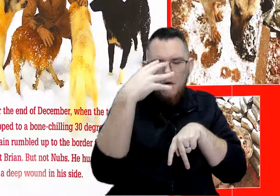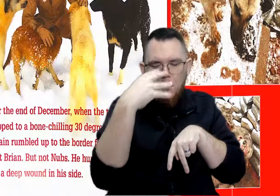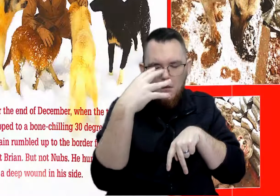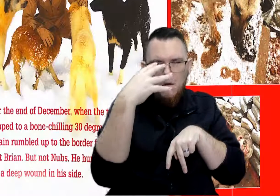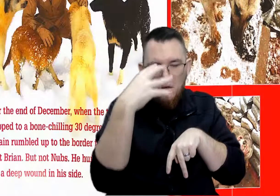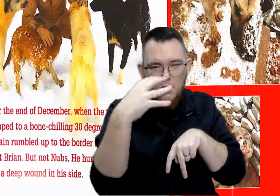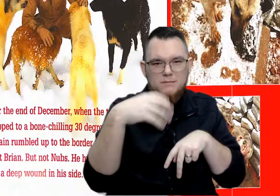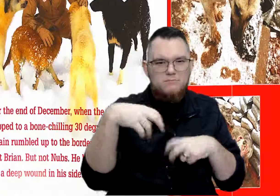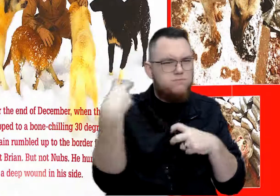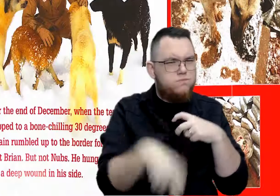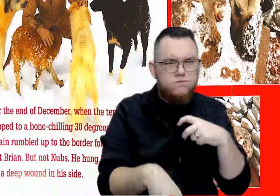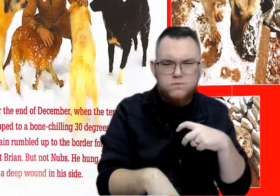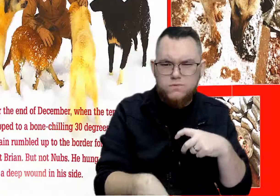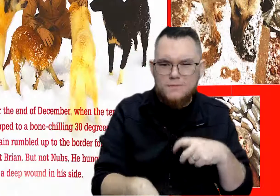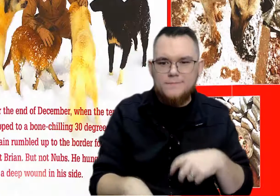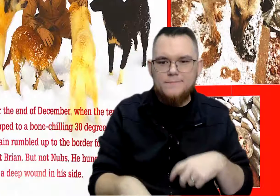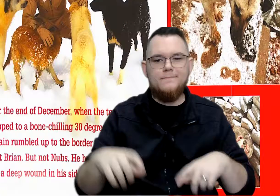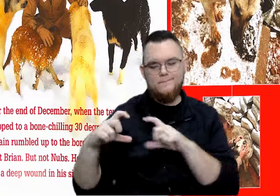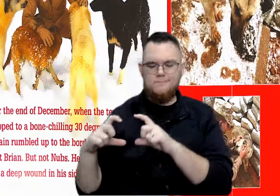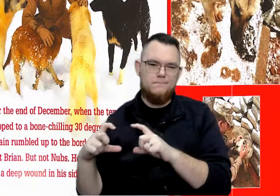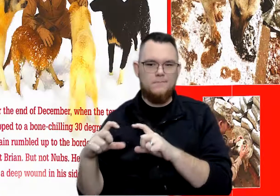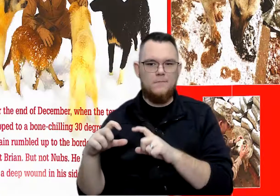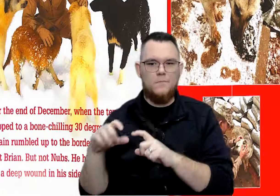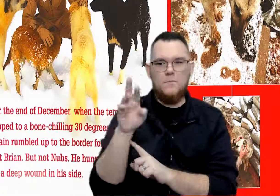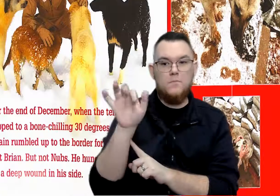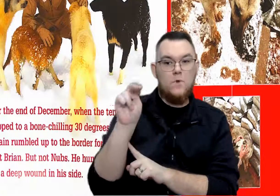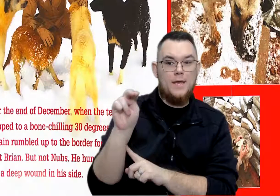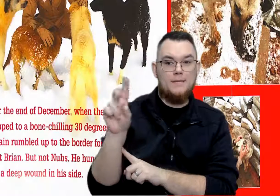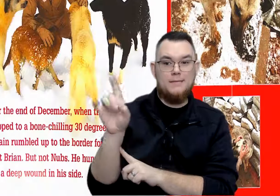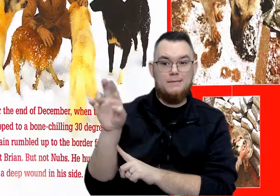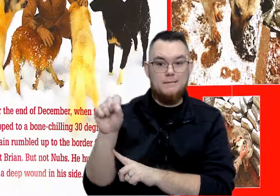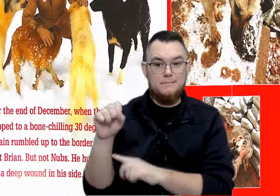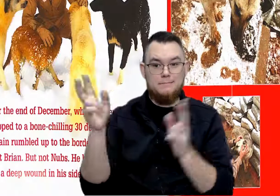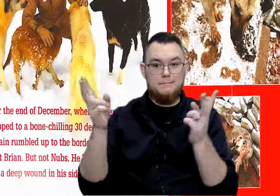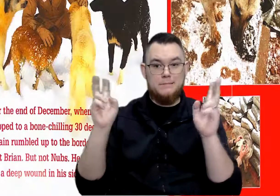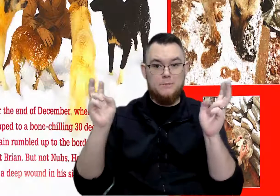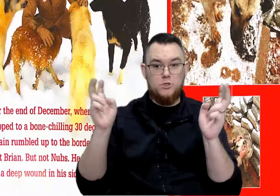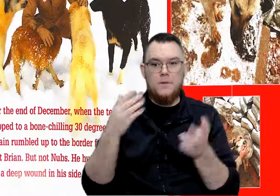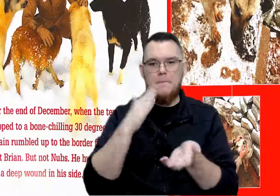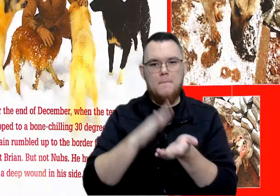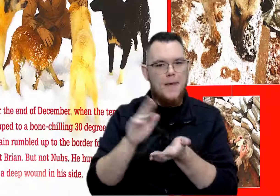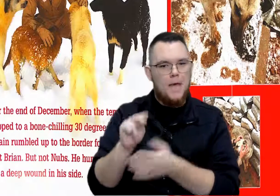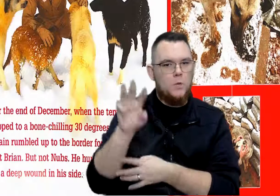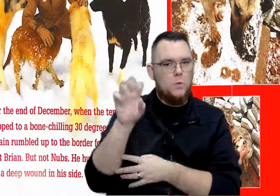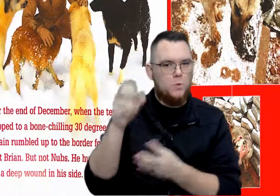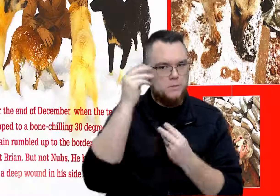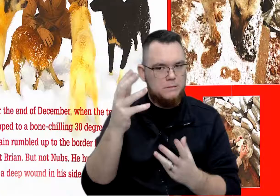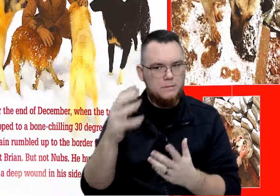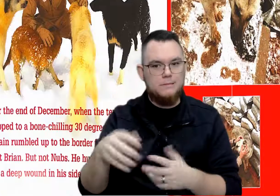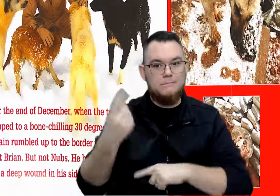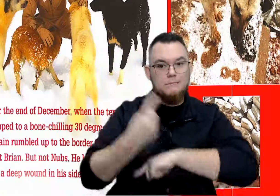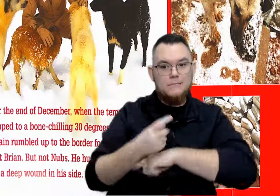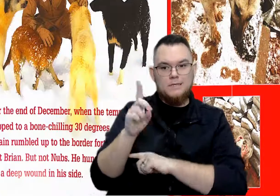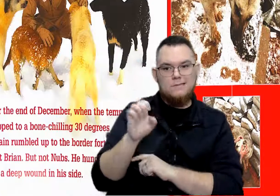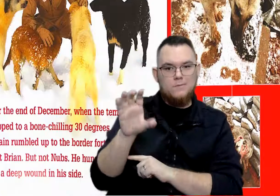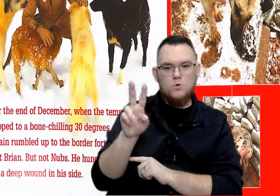From Brian Dennis. Subject: Bad news. Date: December 2007.